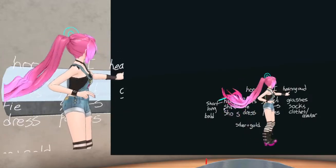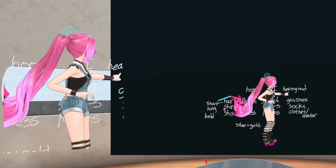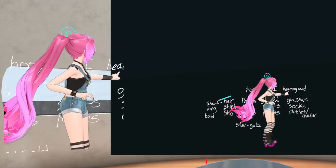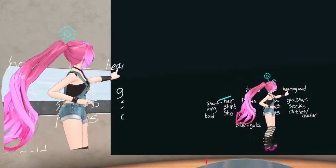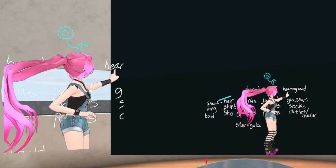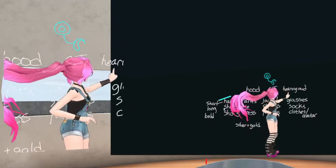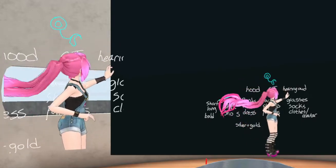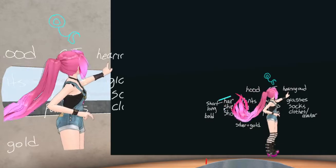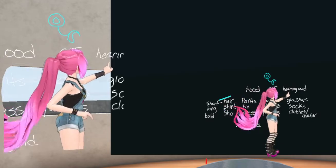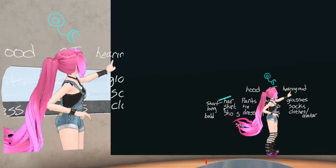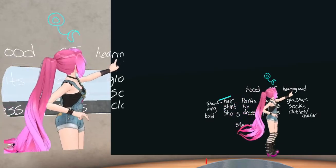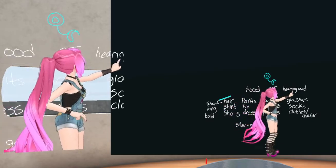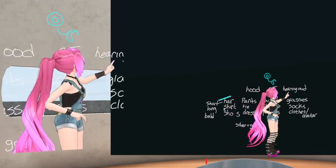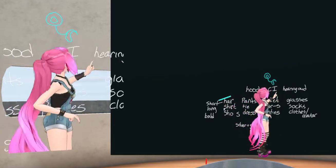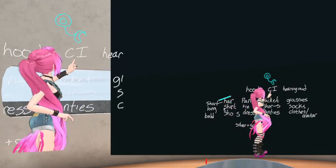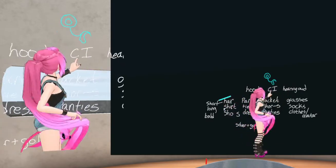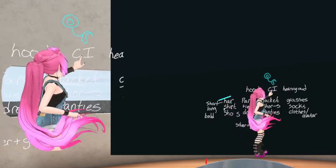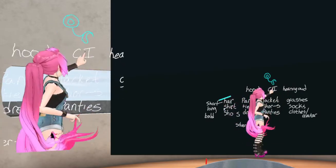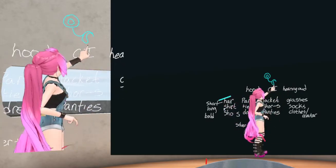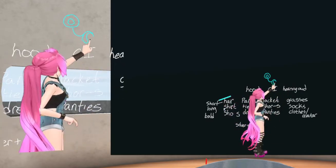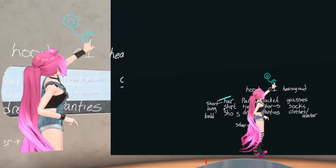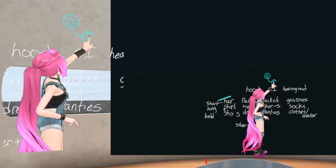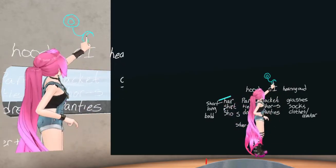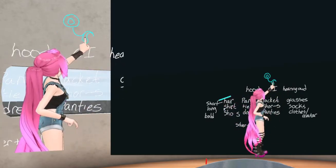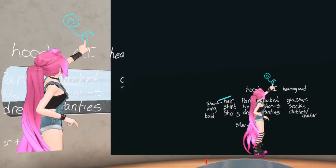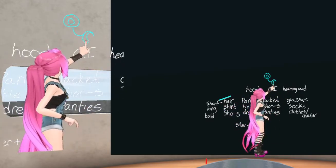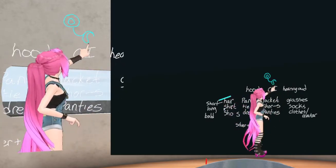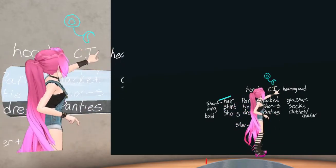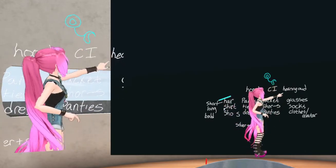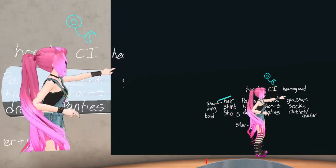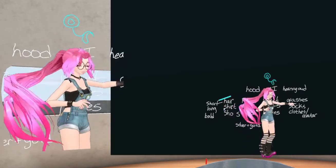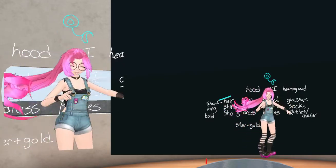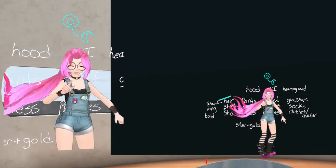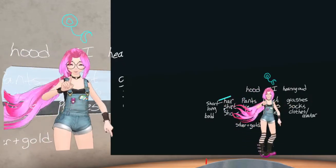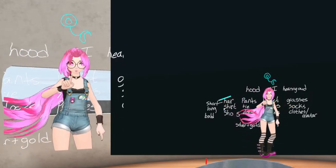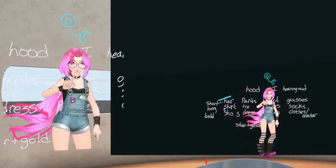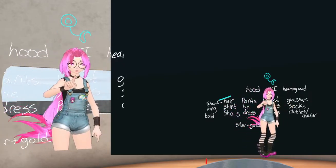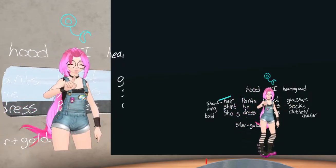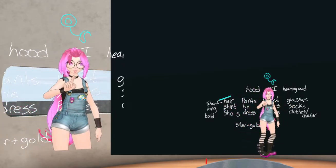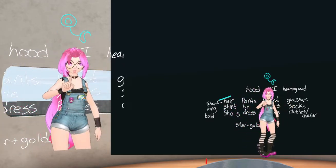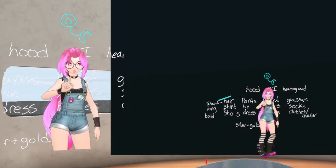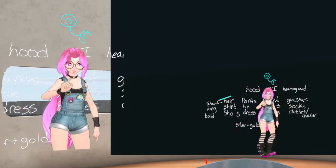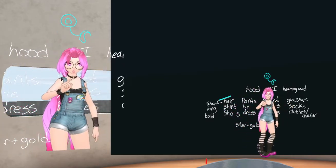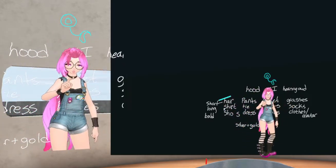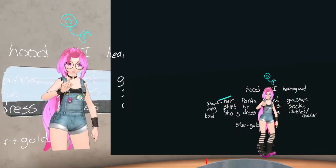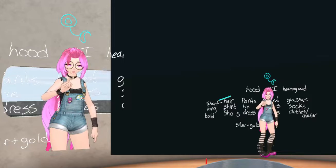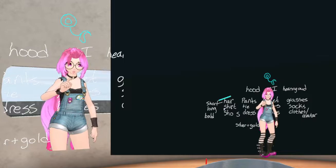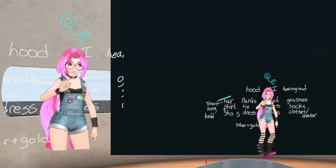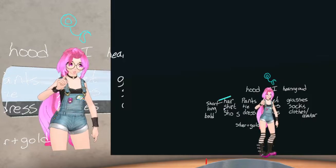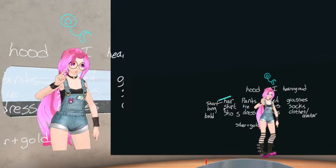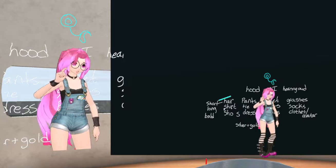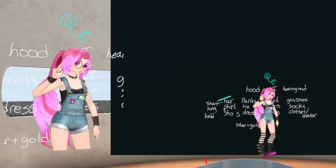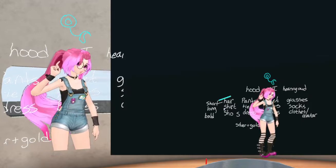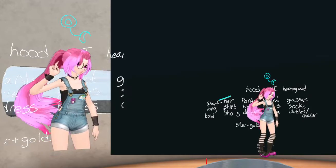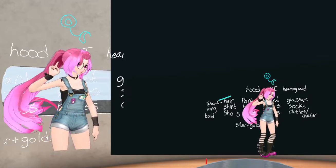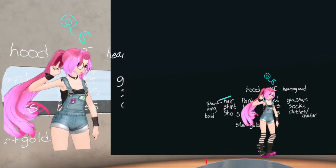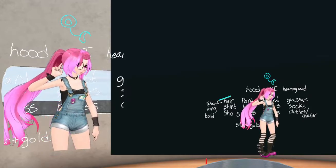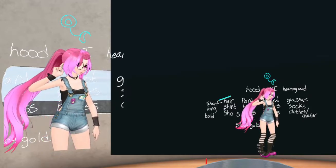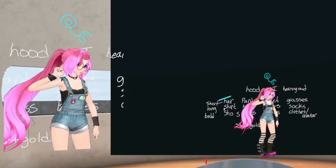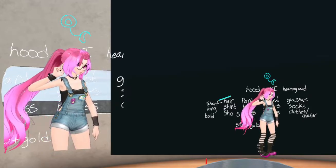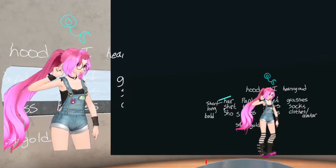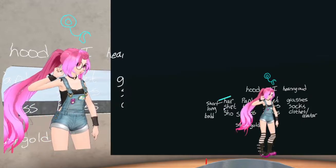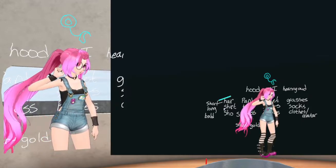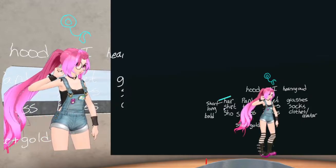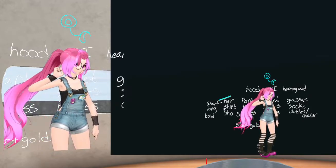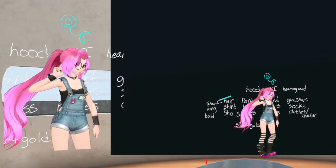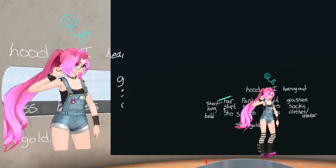Good. And then hearing aid, you're showing this shape of the hearing aid. You have either a bent X hand, and you're just